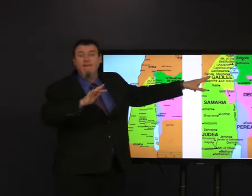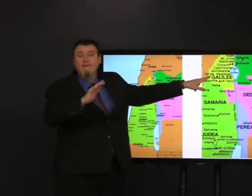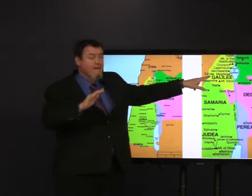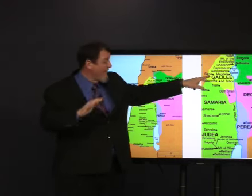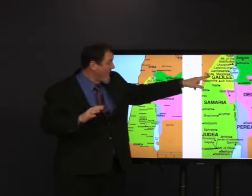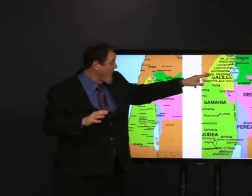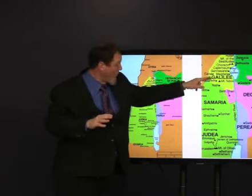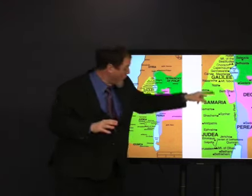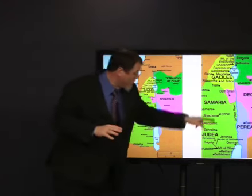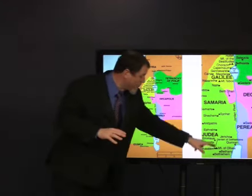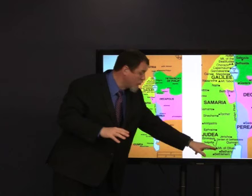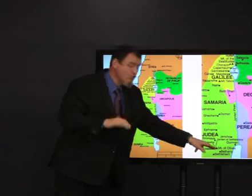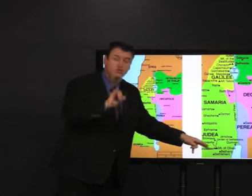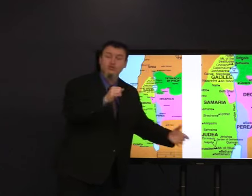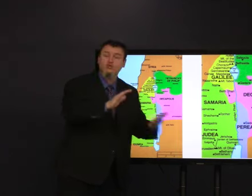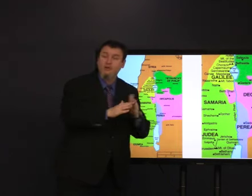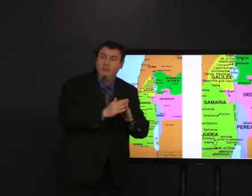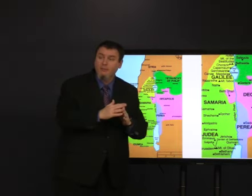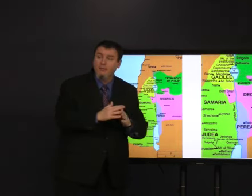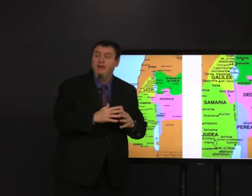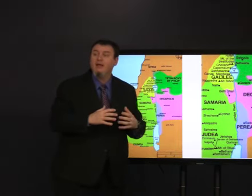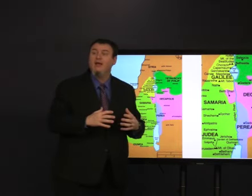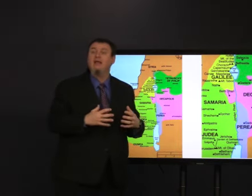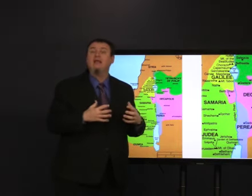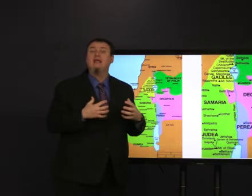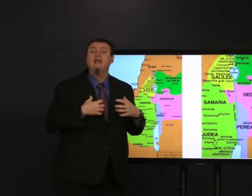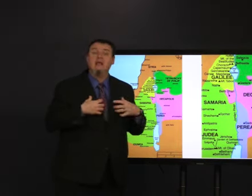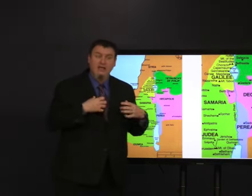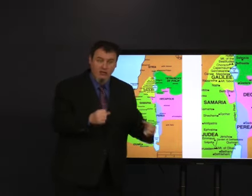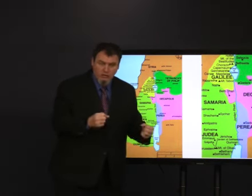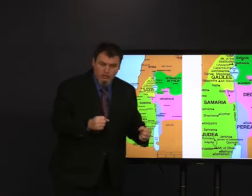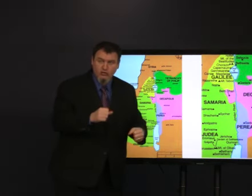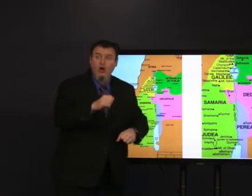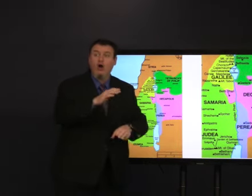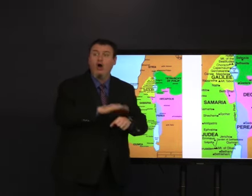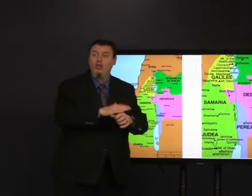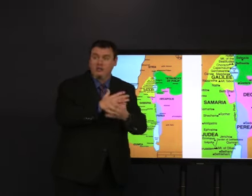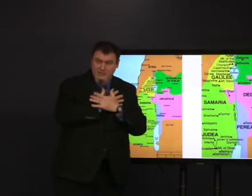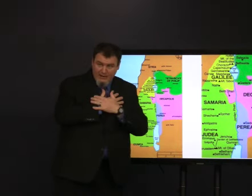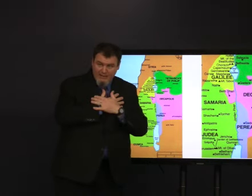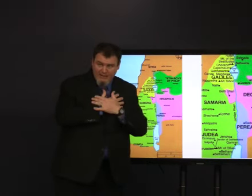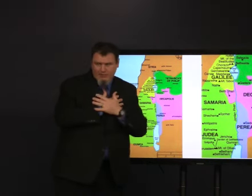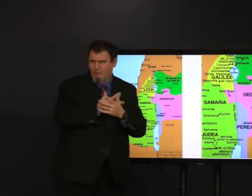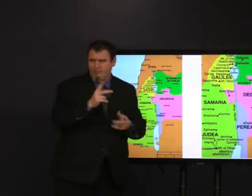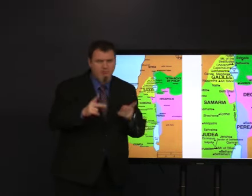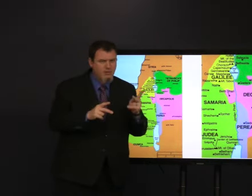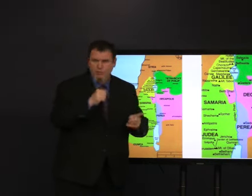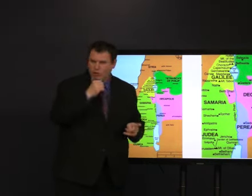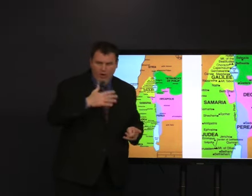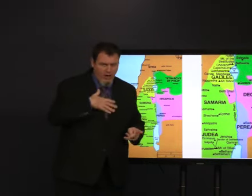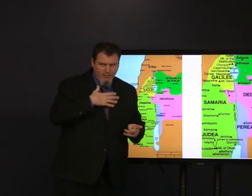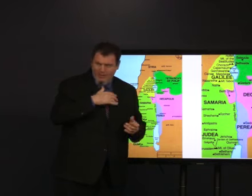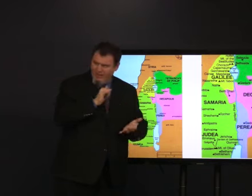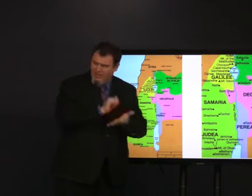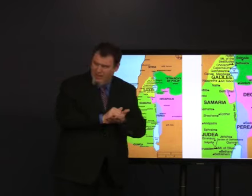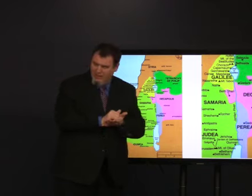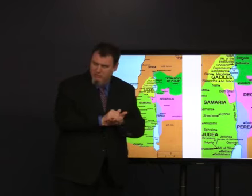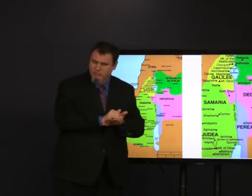in the north. And then he went to Jerusalem, where he healed someone on the Sabbath, and people were not